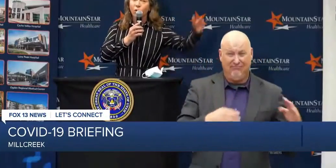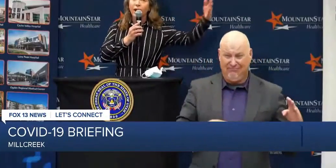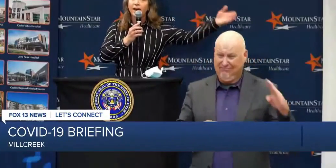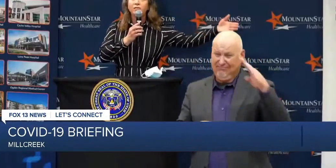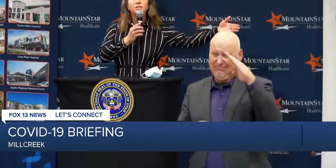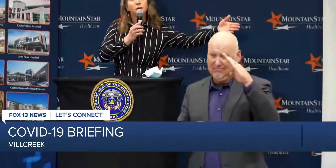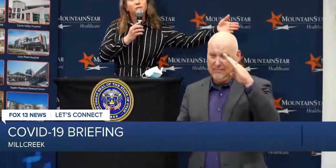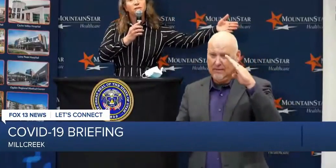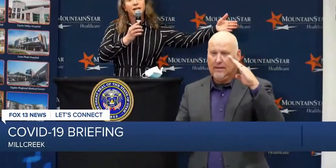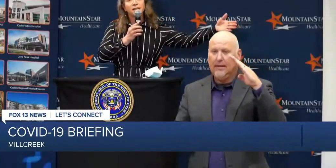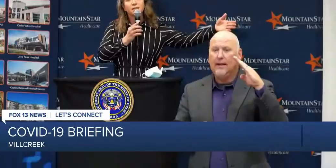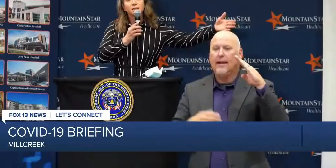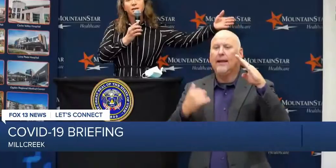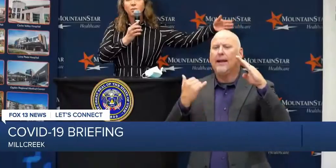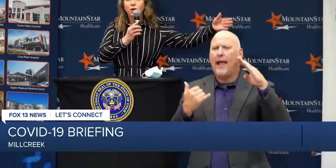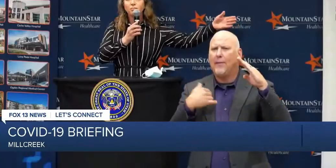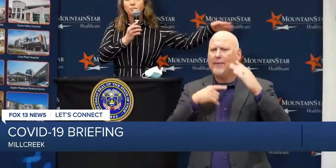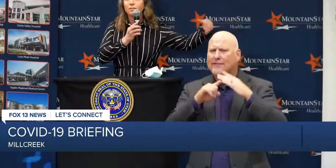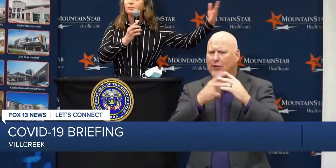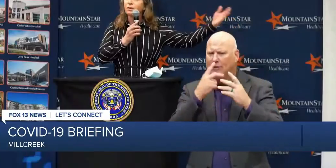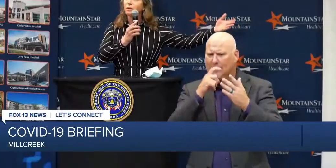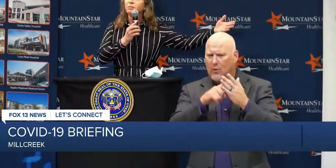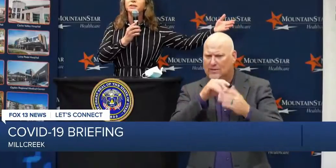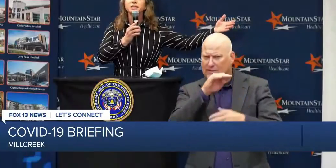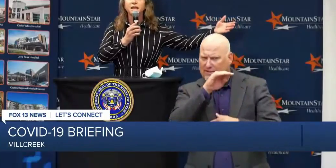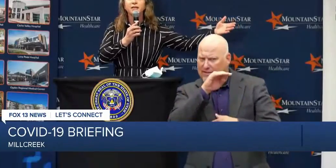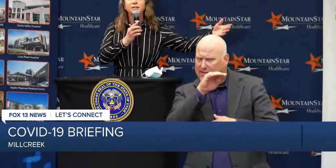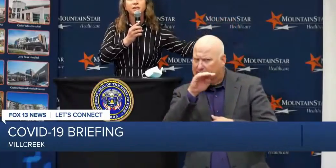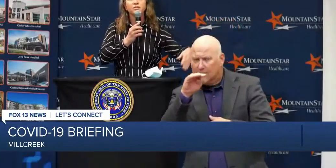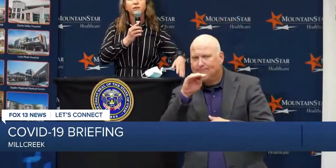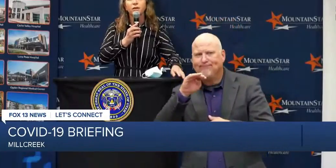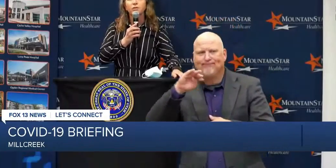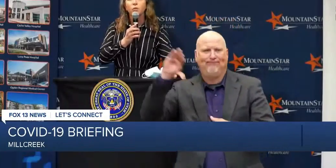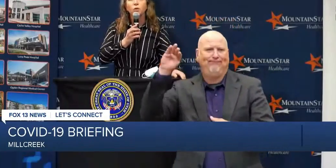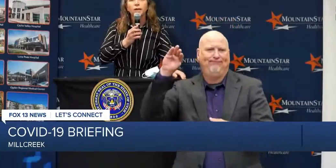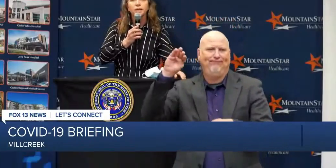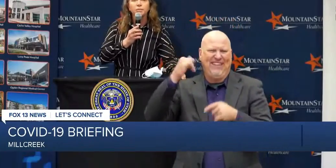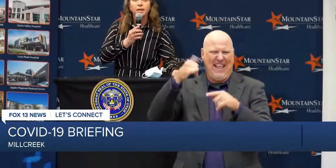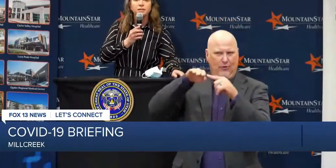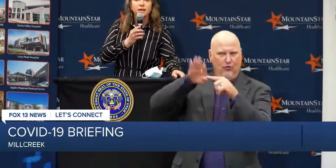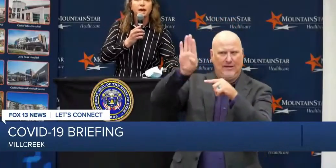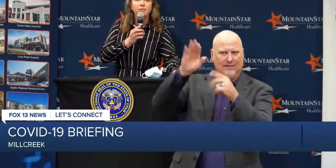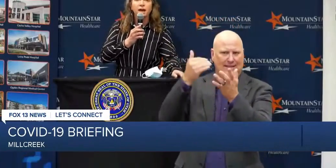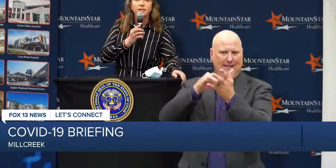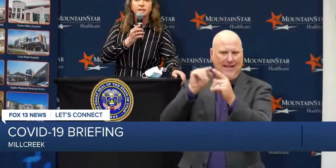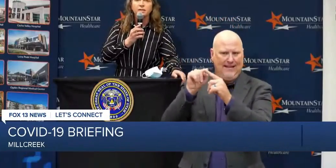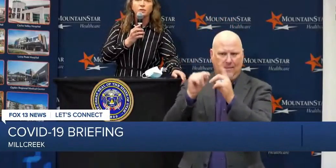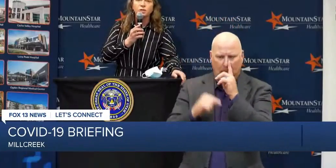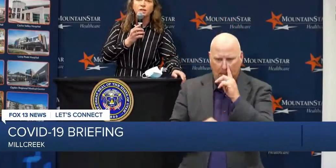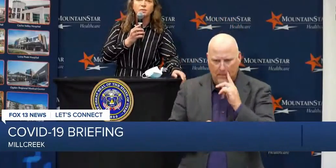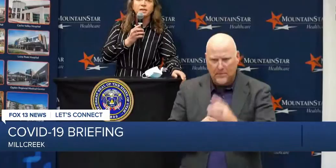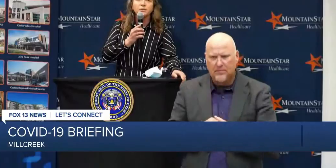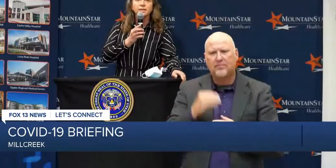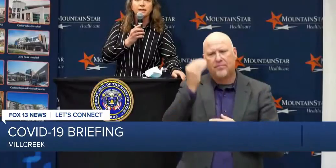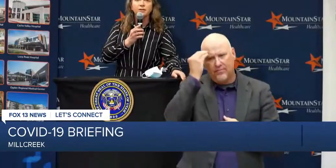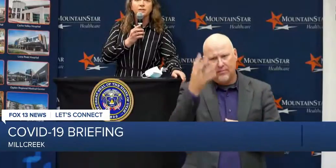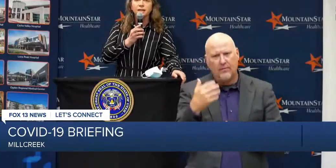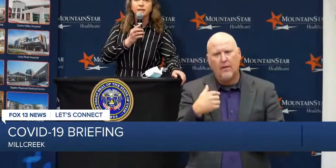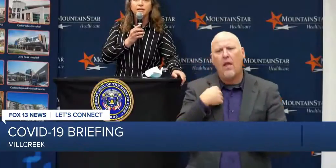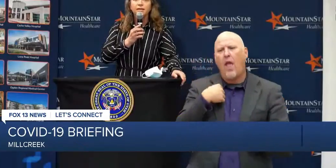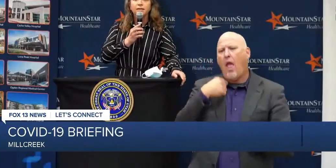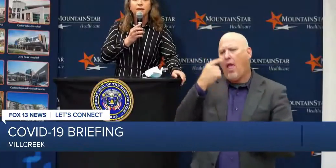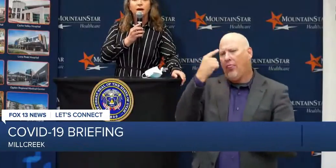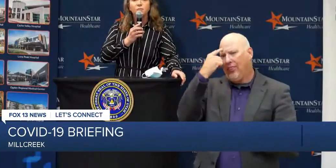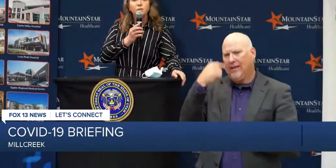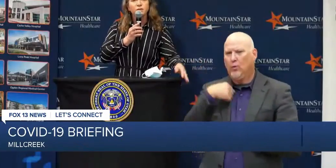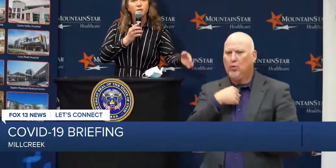We were ahead of some other states, in part we were able to detect the Delta variant more quickly because we have access to whole genome sequencing in our